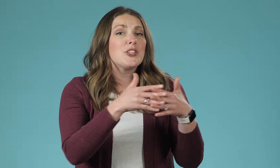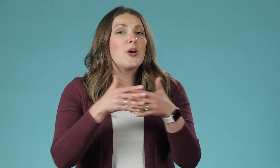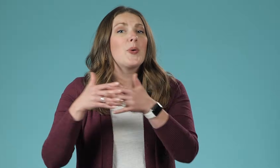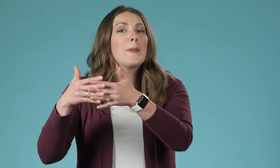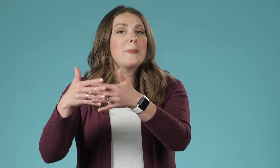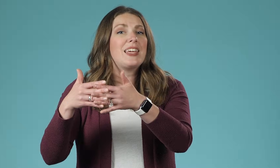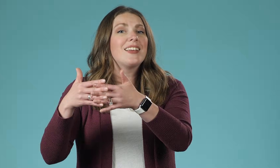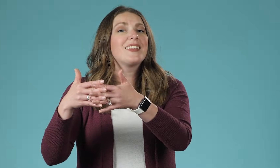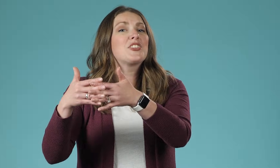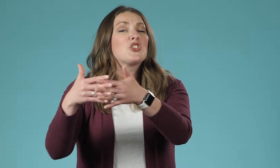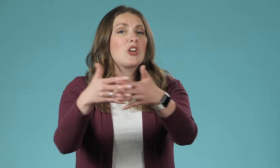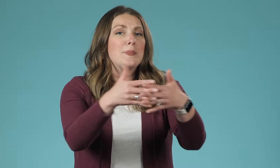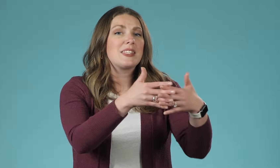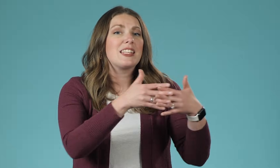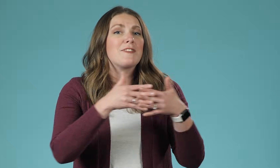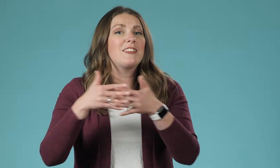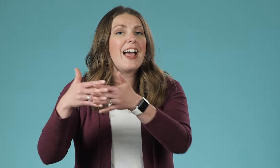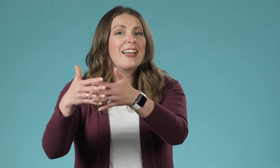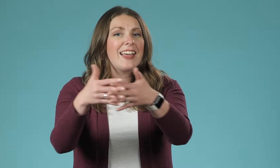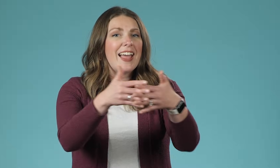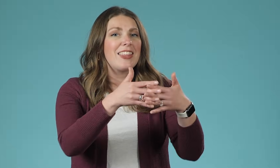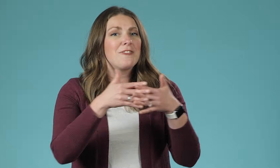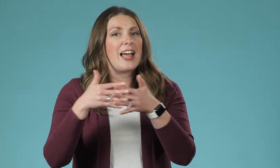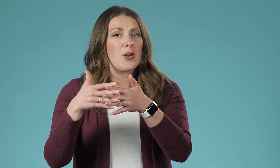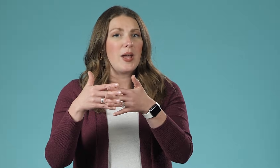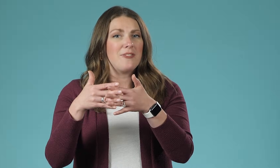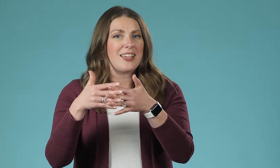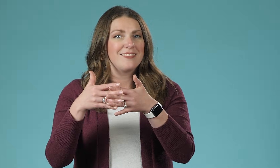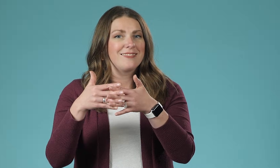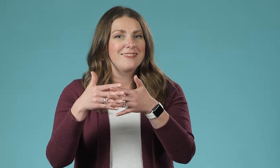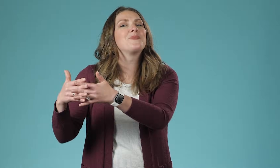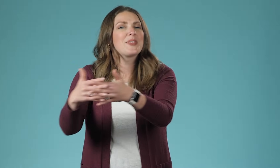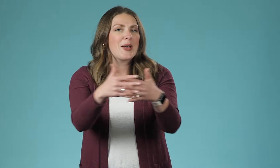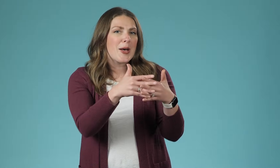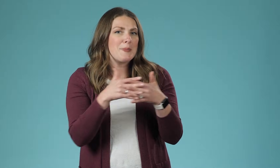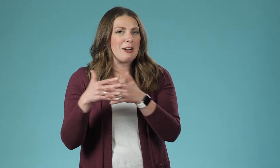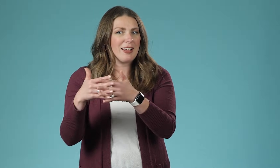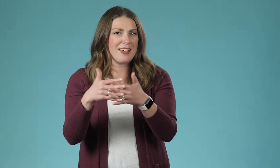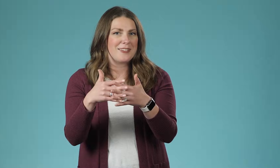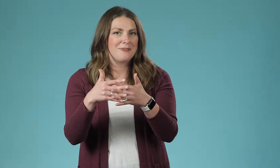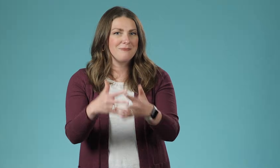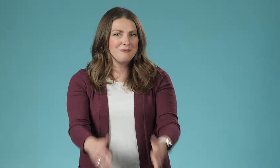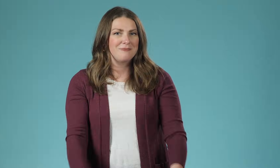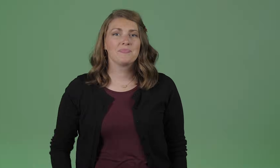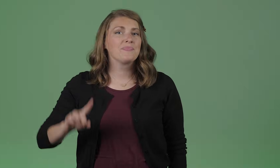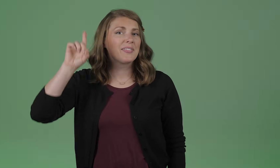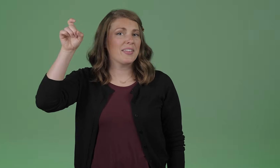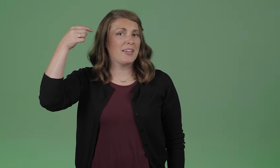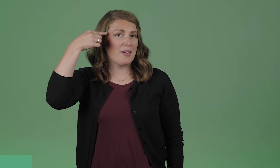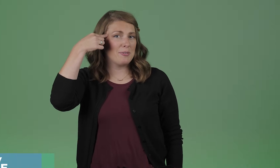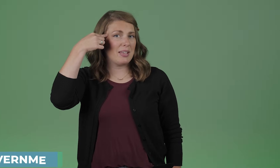also be like the stripes in the flag and the flag waving. America.